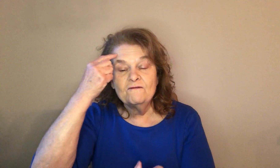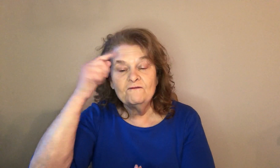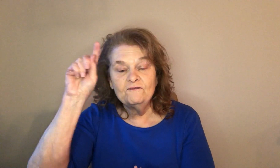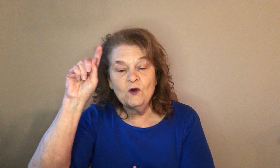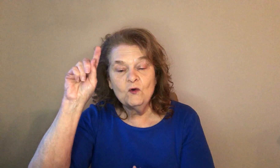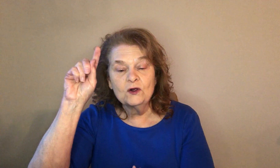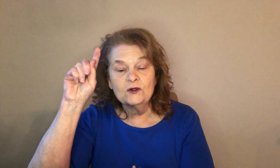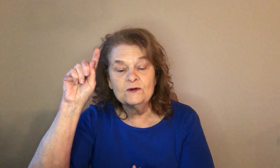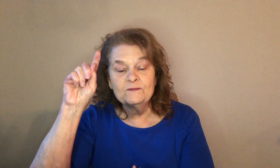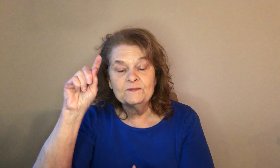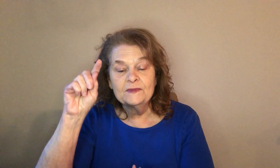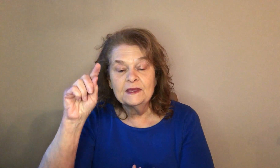for